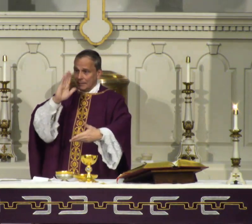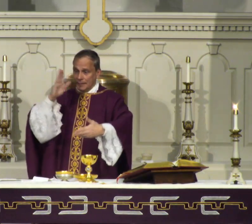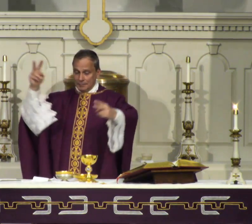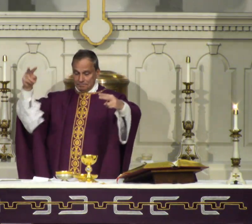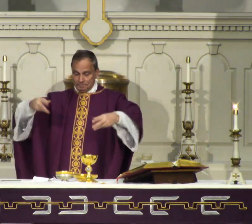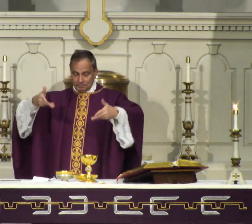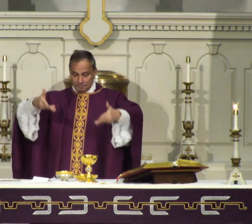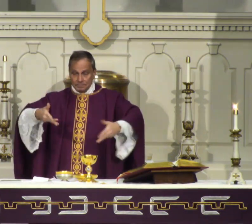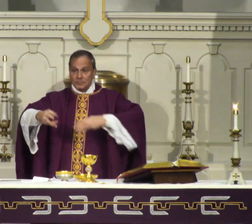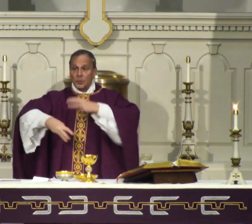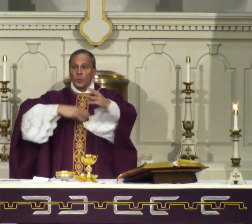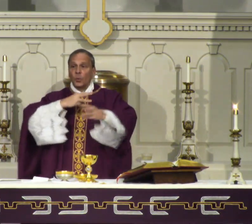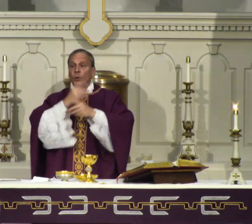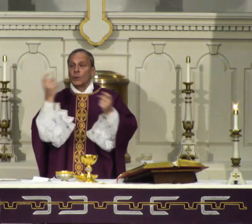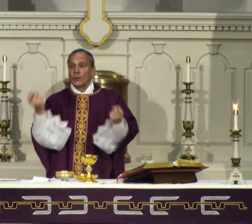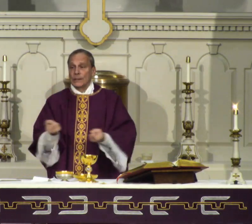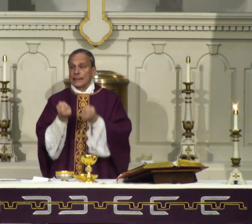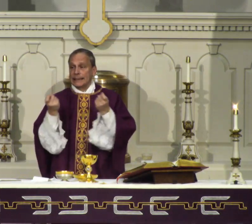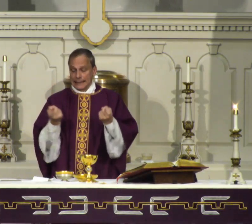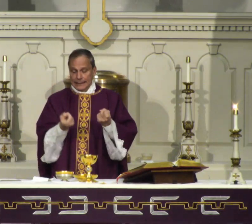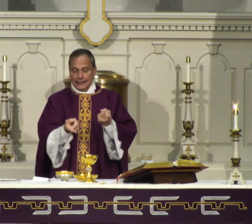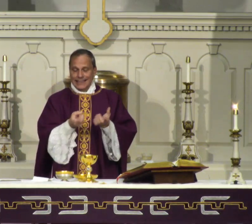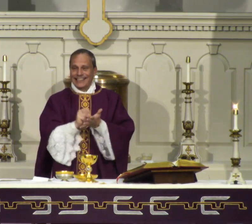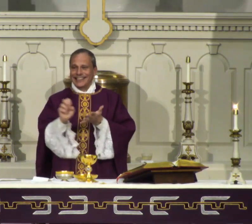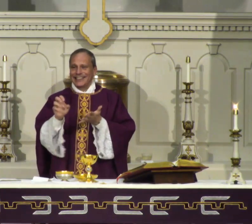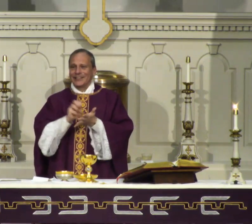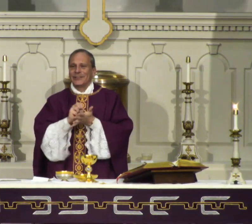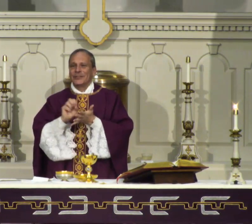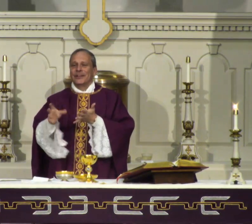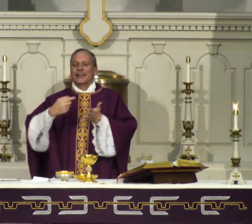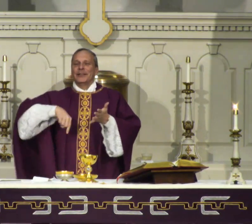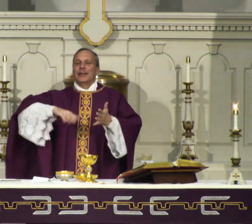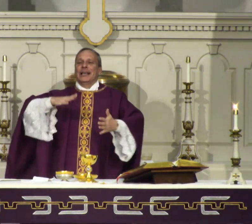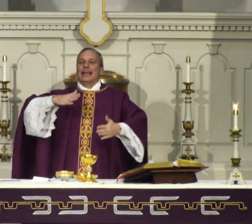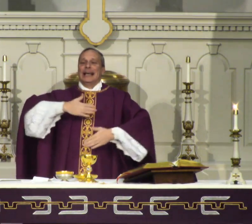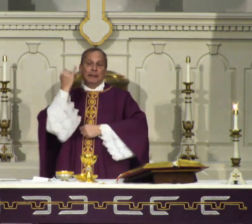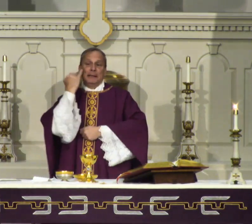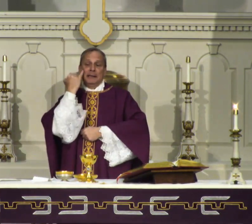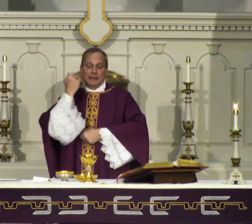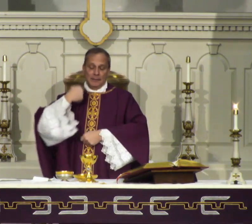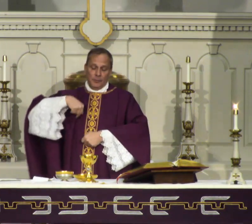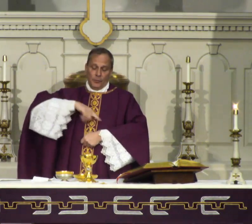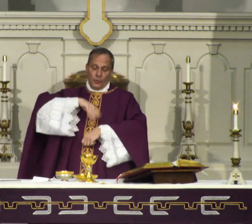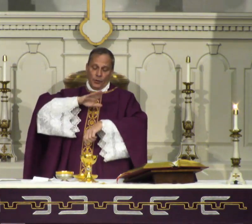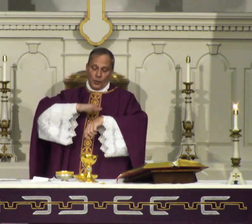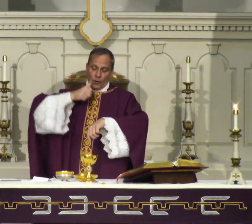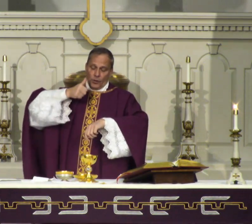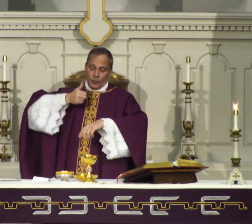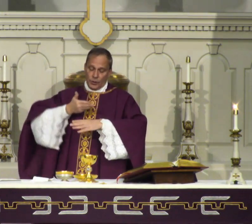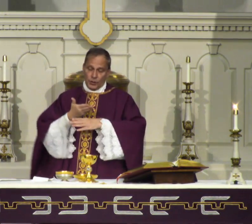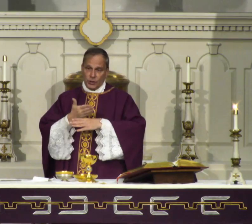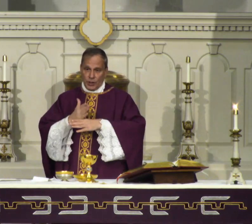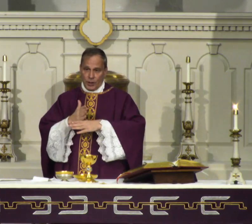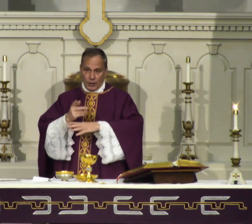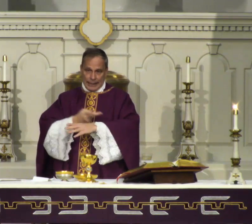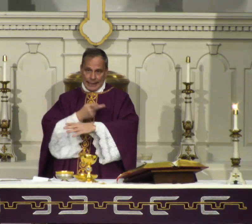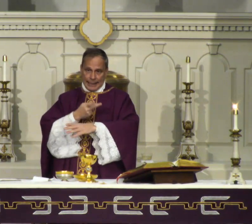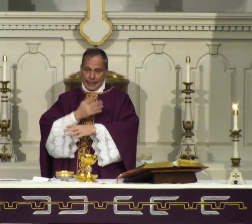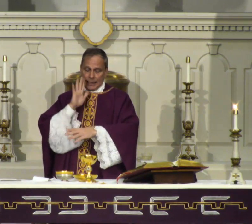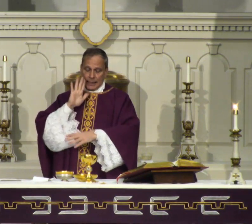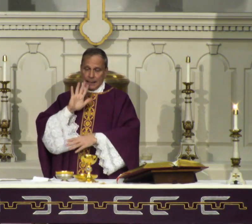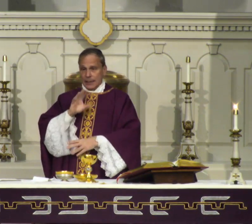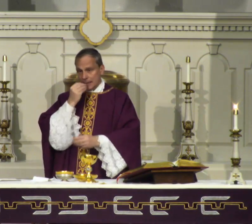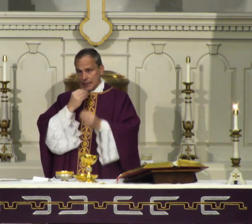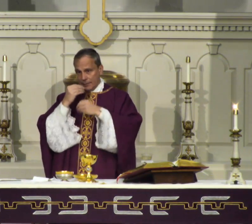Behold the Lamb of God. Behold him who takes away the sins of the world. Blessed are those called to the supper of the